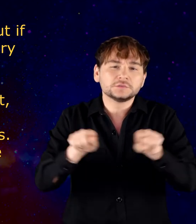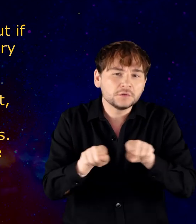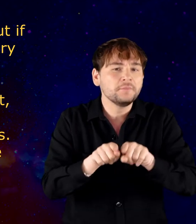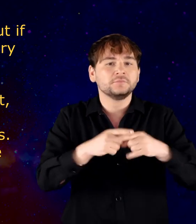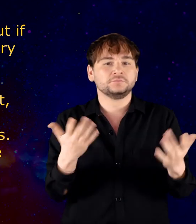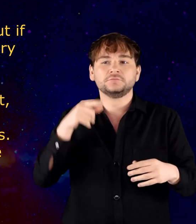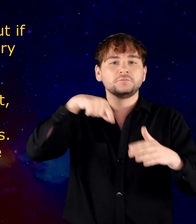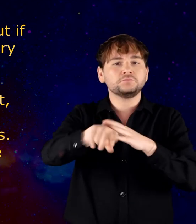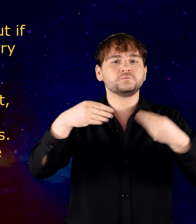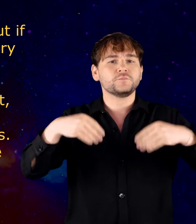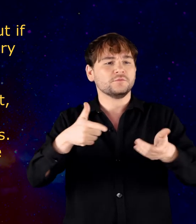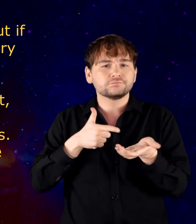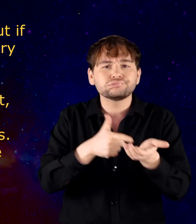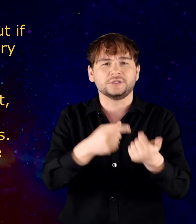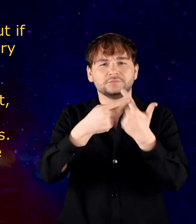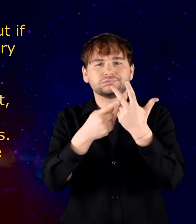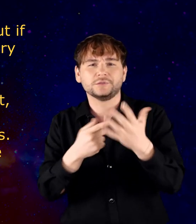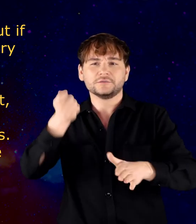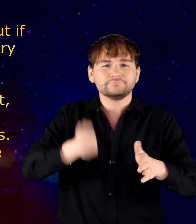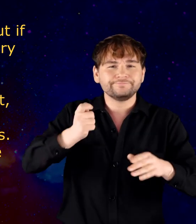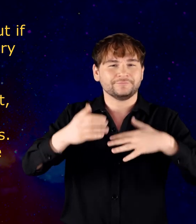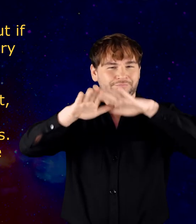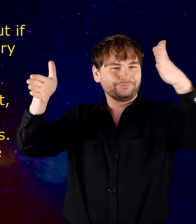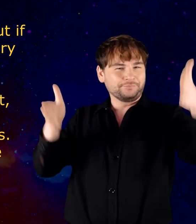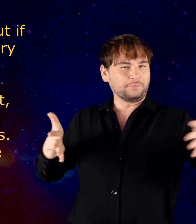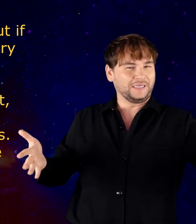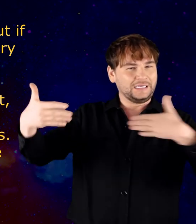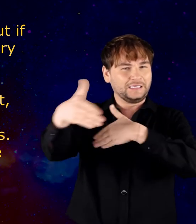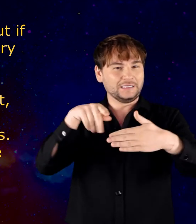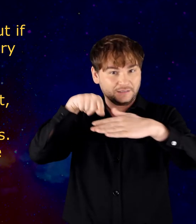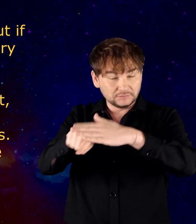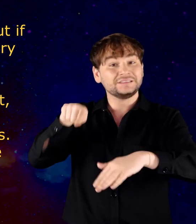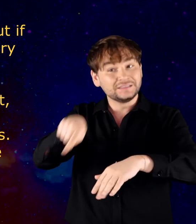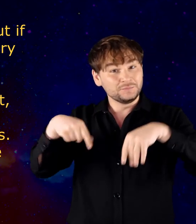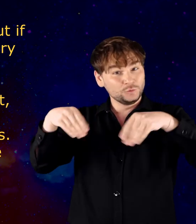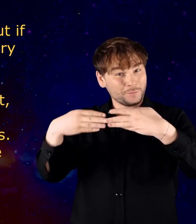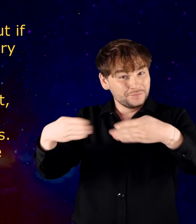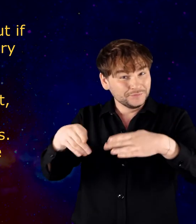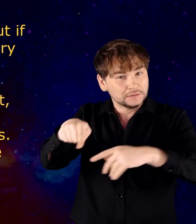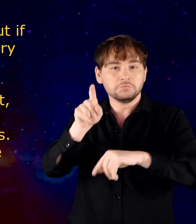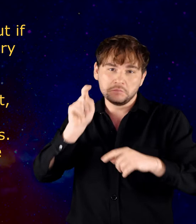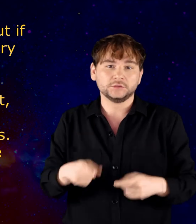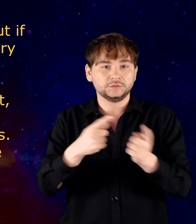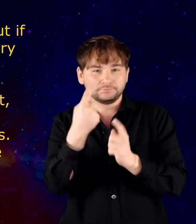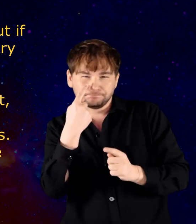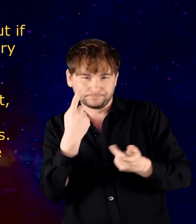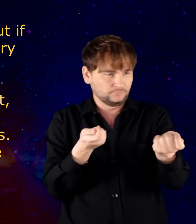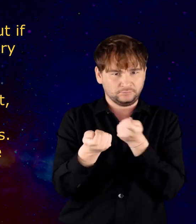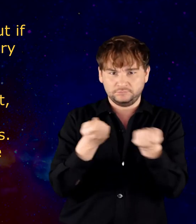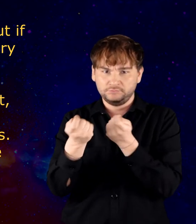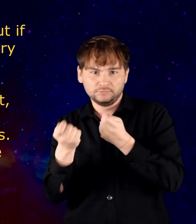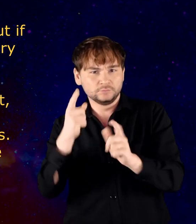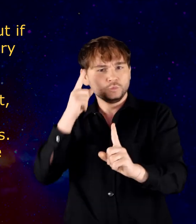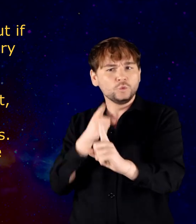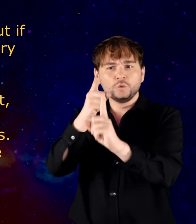in. So the same is, for example, true with do-it-yourself stores and all that sort of